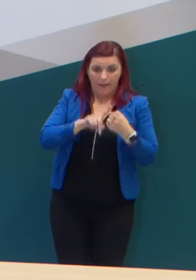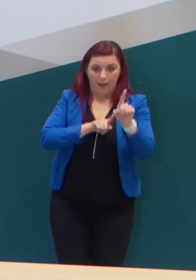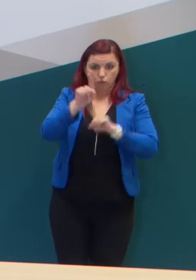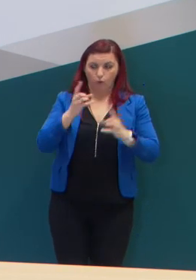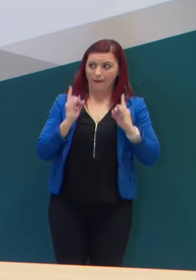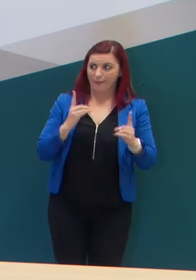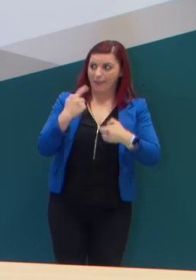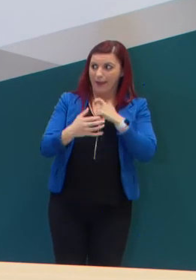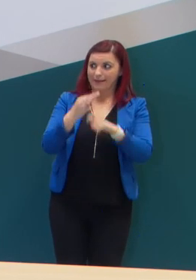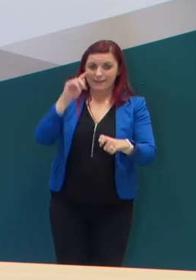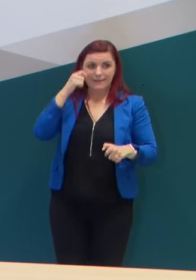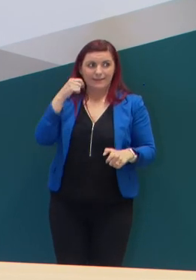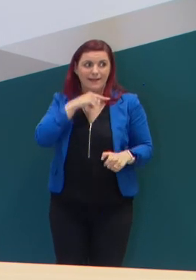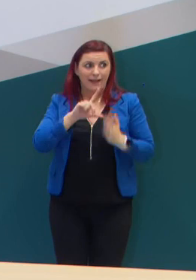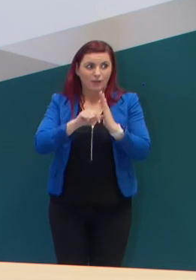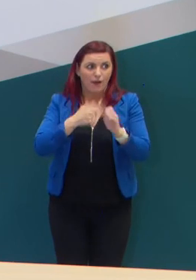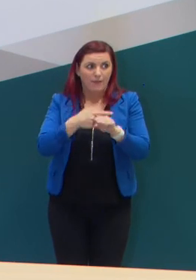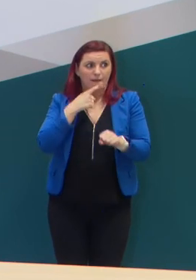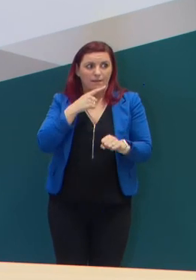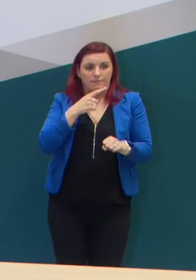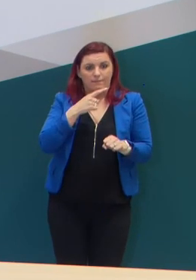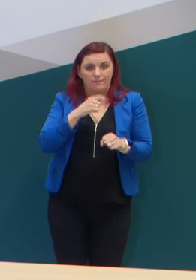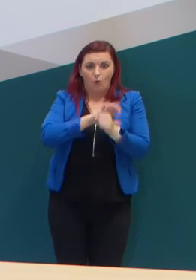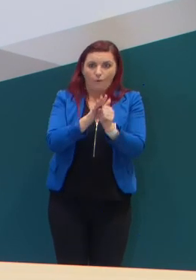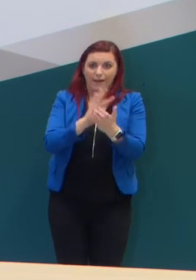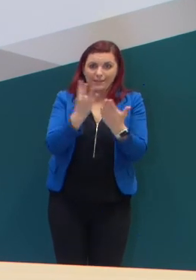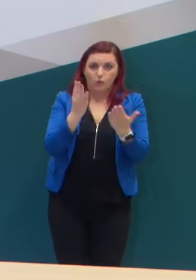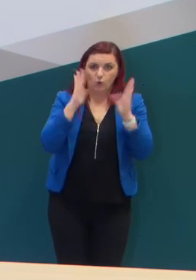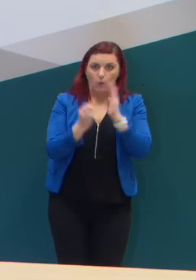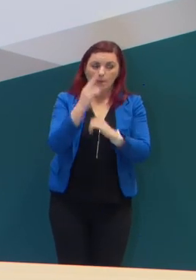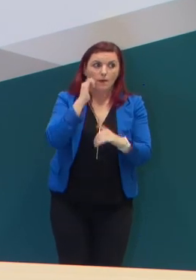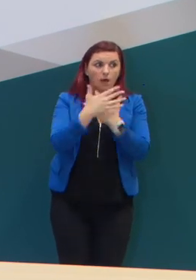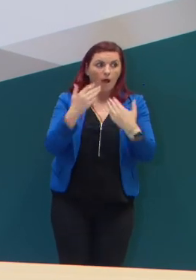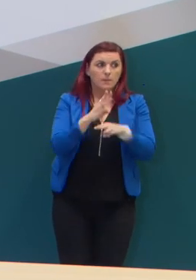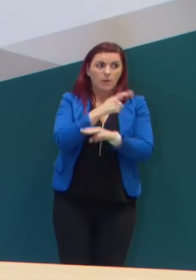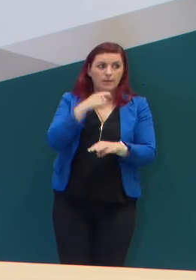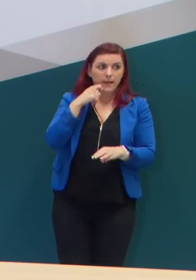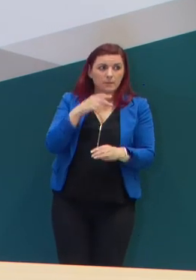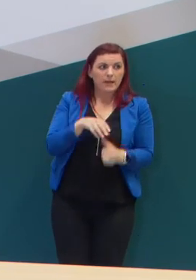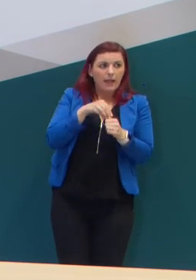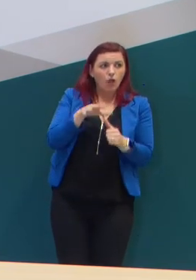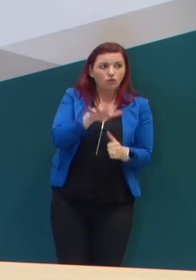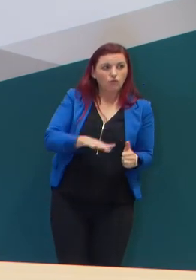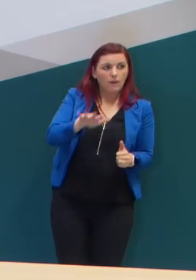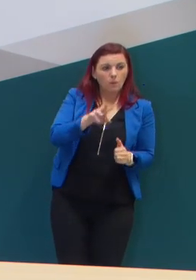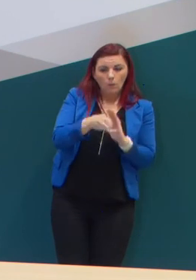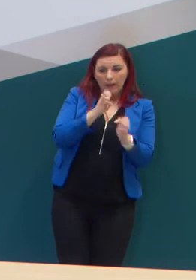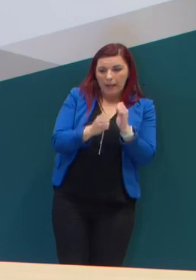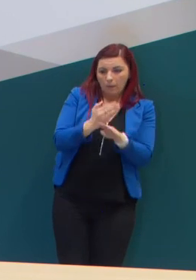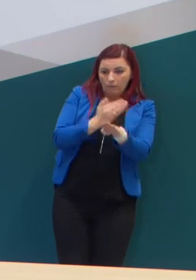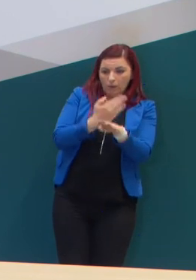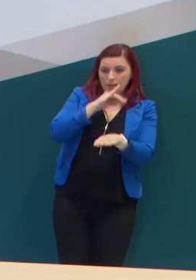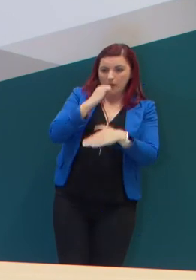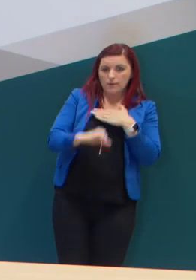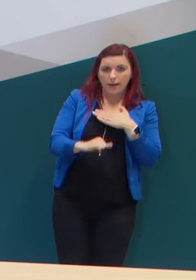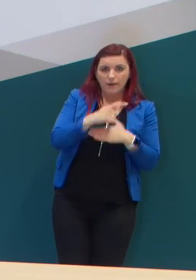and then get a test and COVID-19 shows up? What do they do? People, because there's a lot of people out there now saying that, particularly around the weekend before St. Patrick's